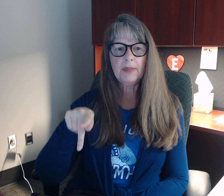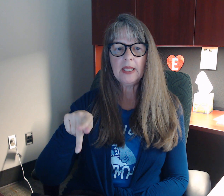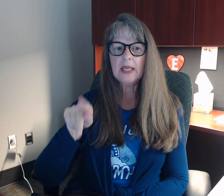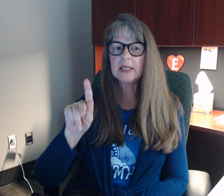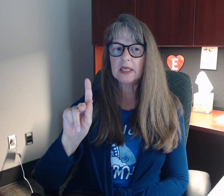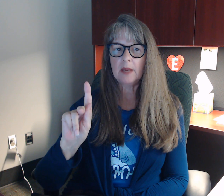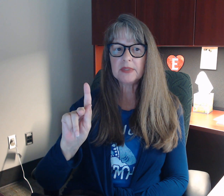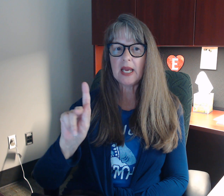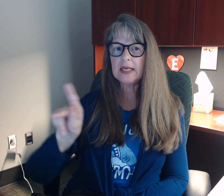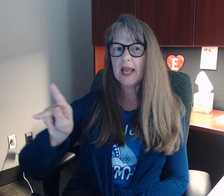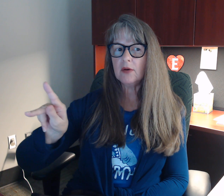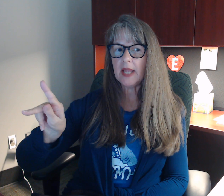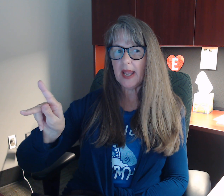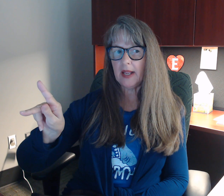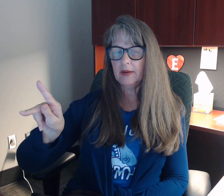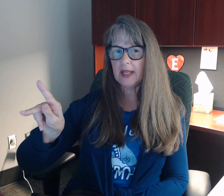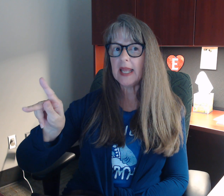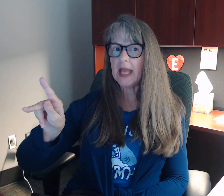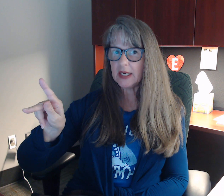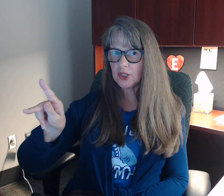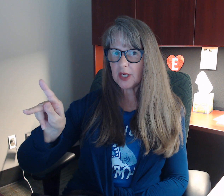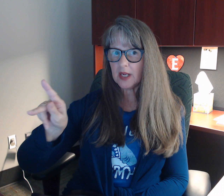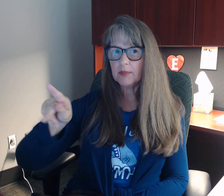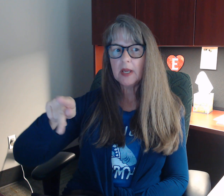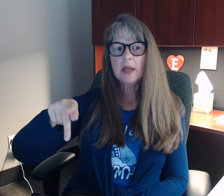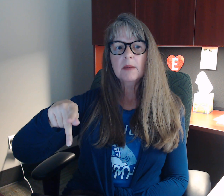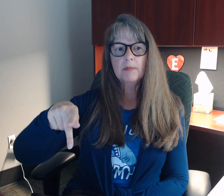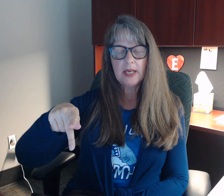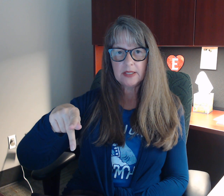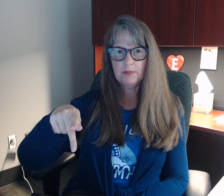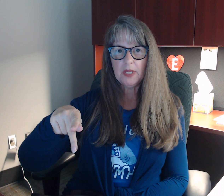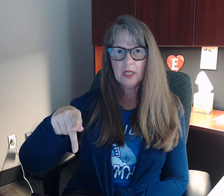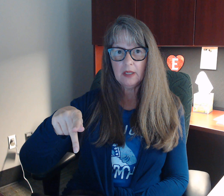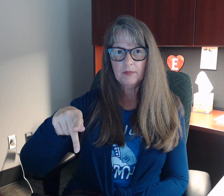P is an upside down K. K hand shape makes a P.